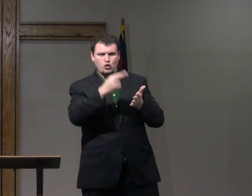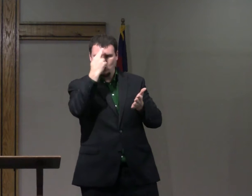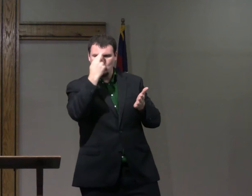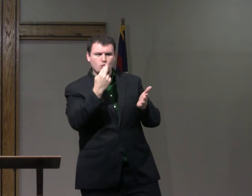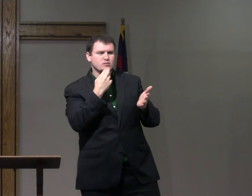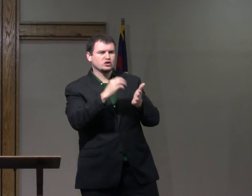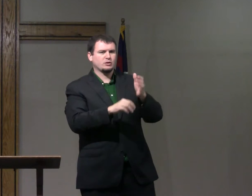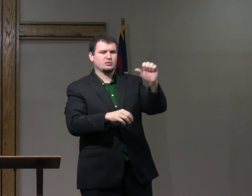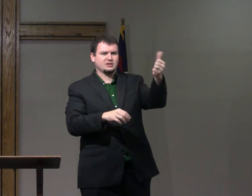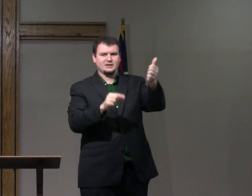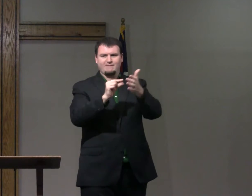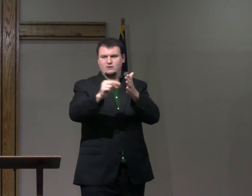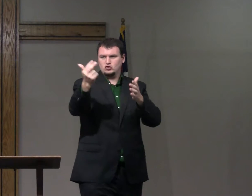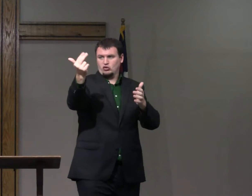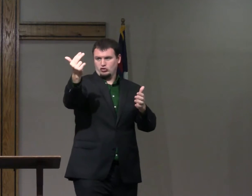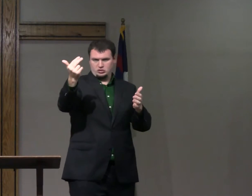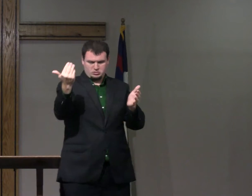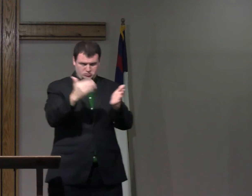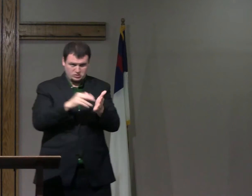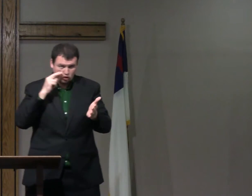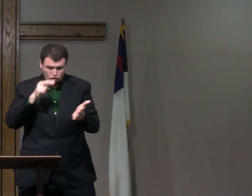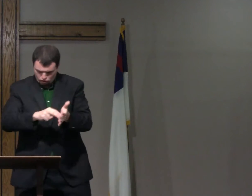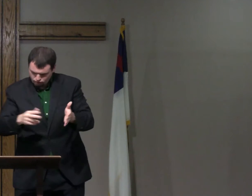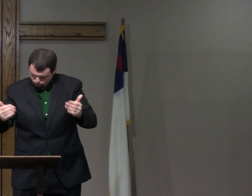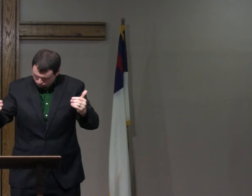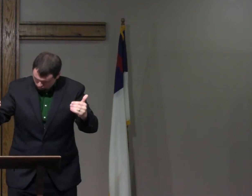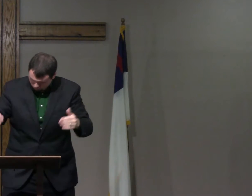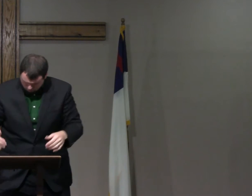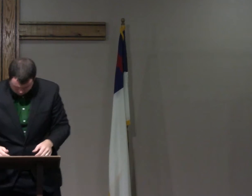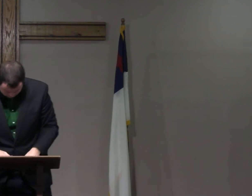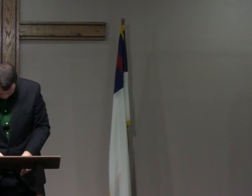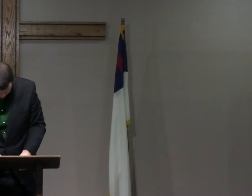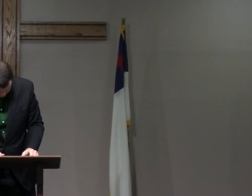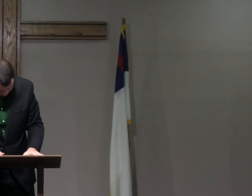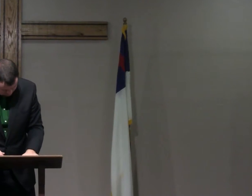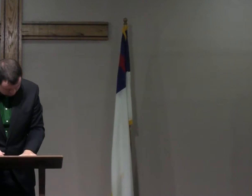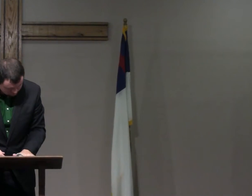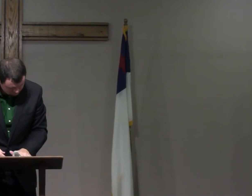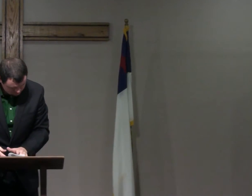Number 3, whosoever. Look at Romans 10:13.